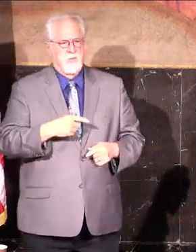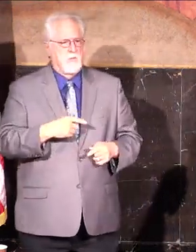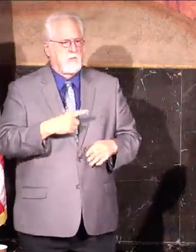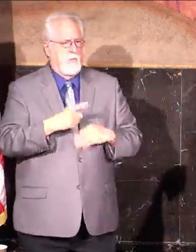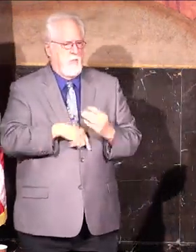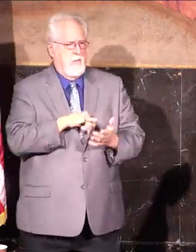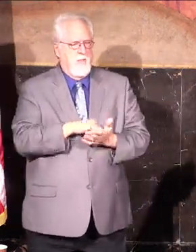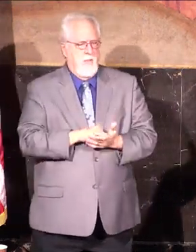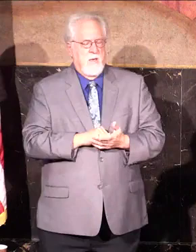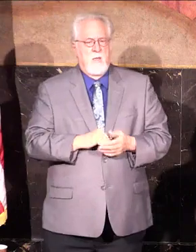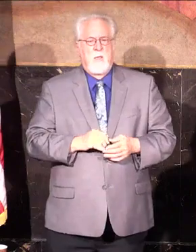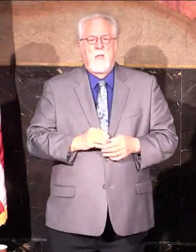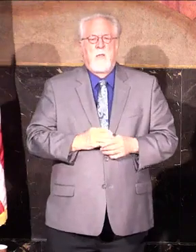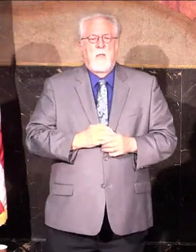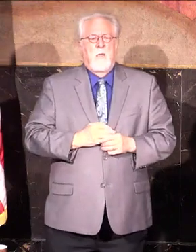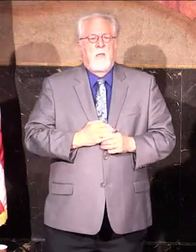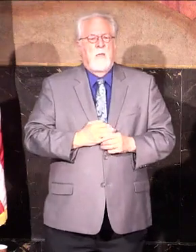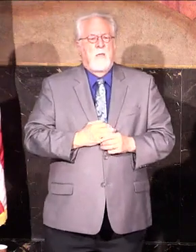that.